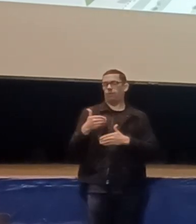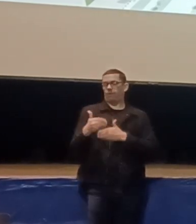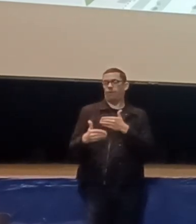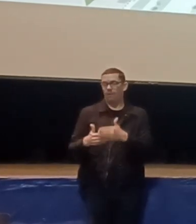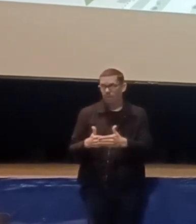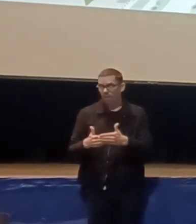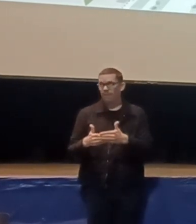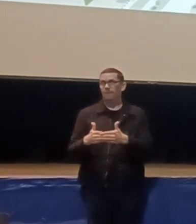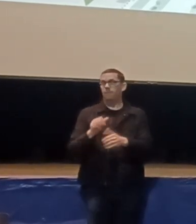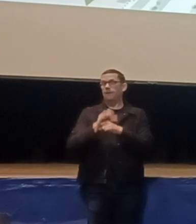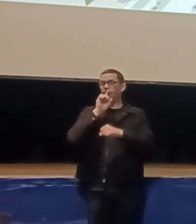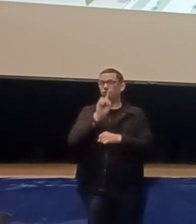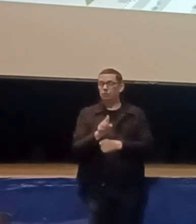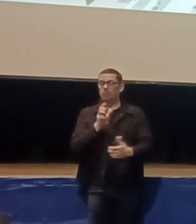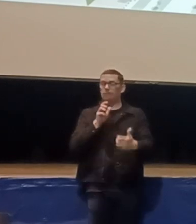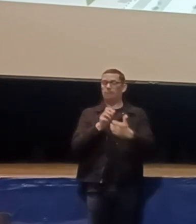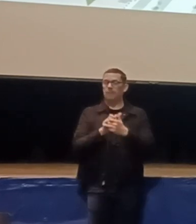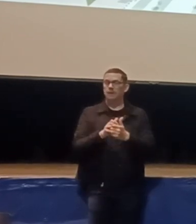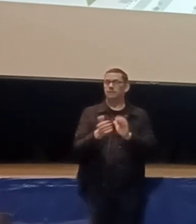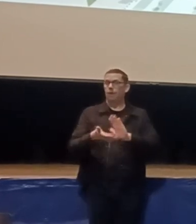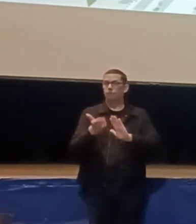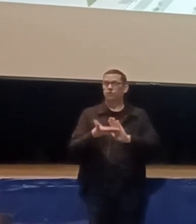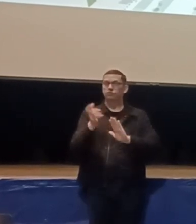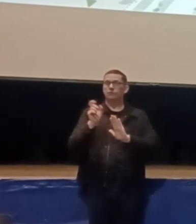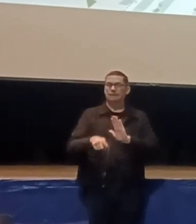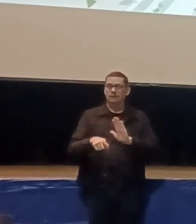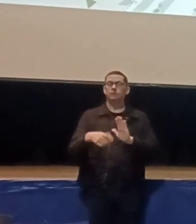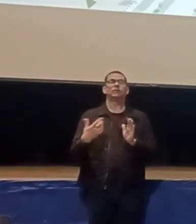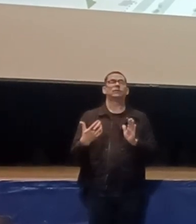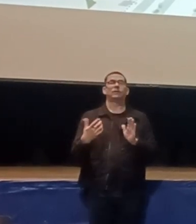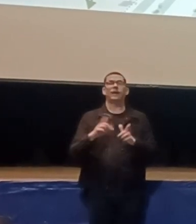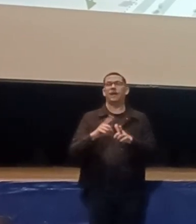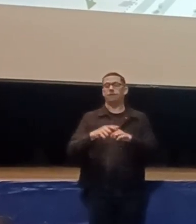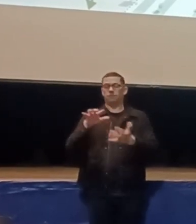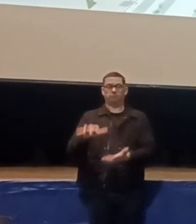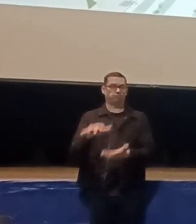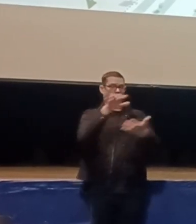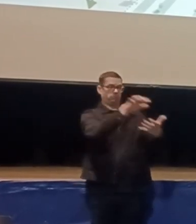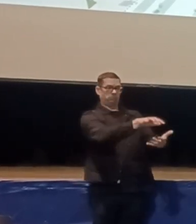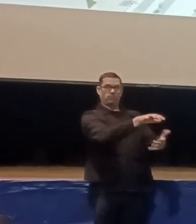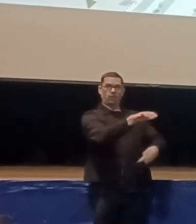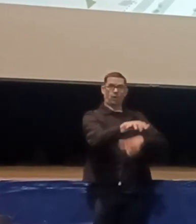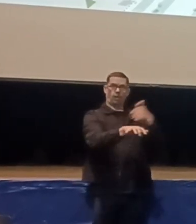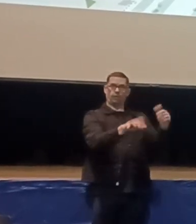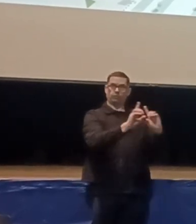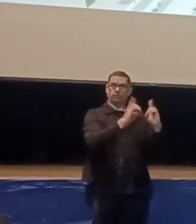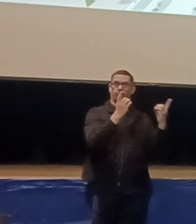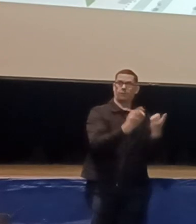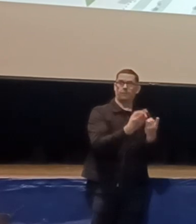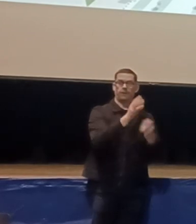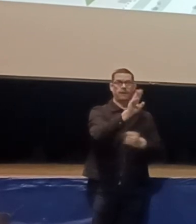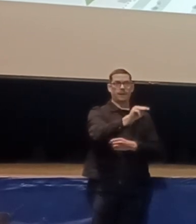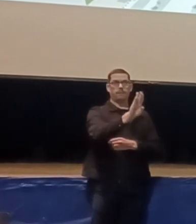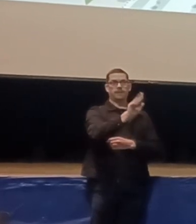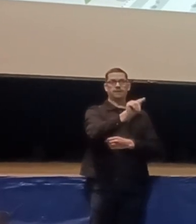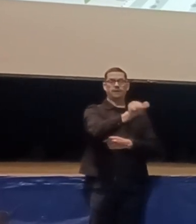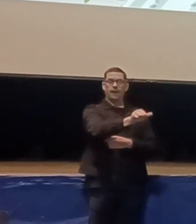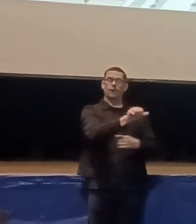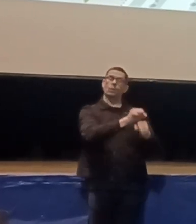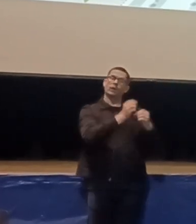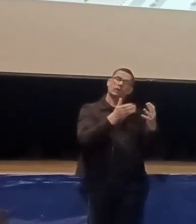meets the operational needs programmatically. We will be handing it to a different department in the MbTA who will be working through